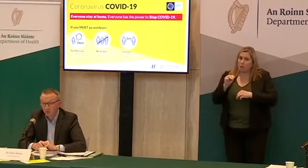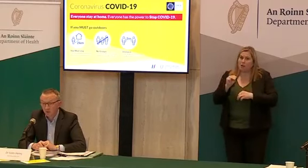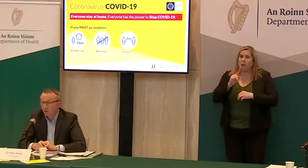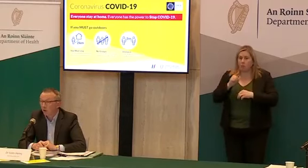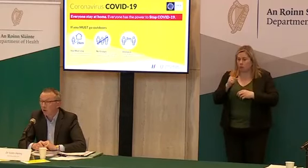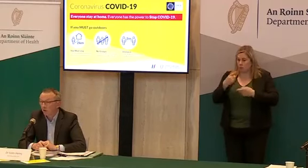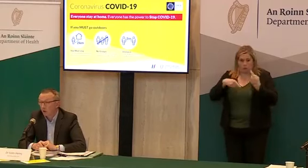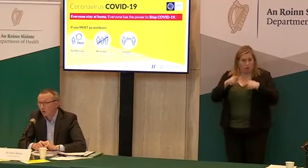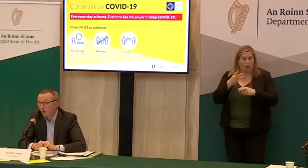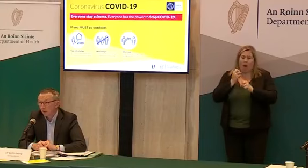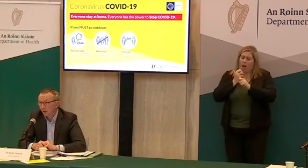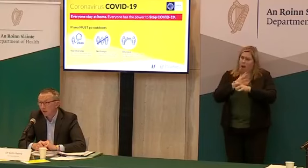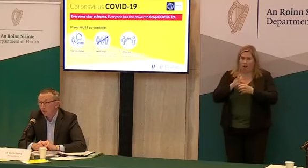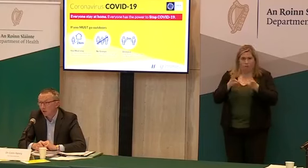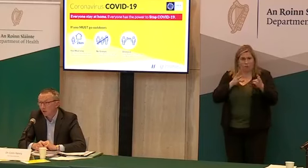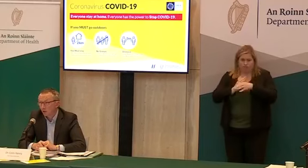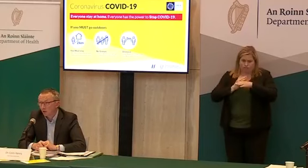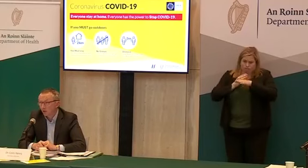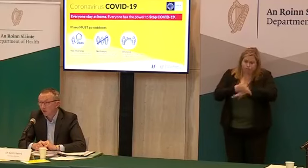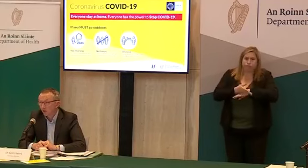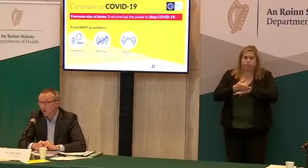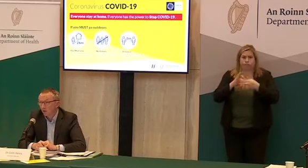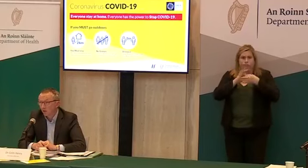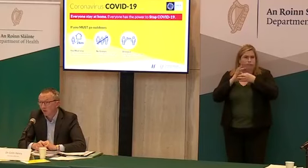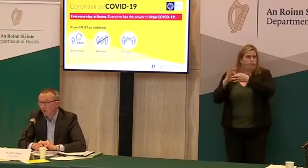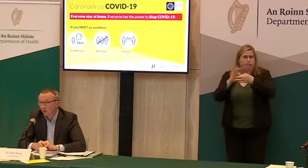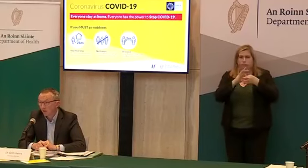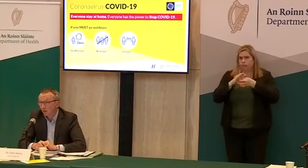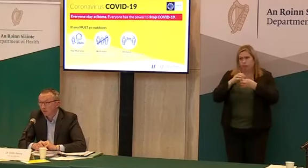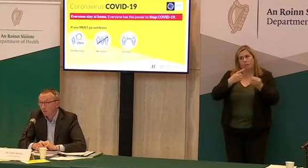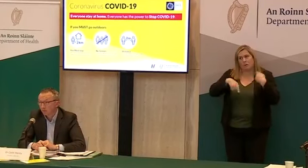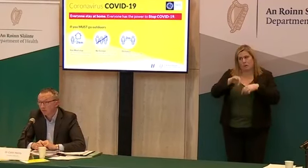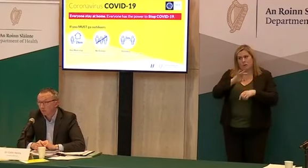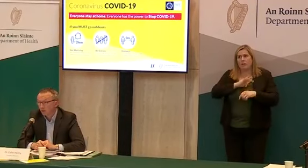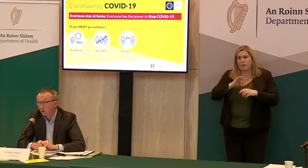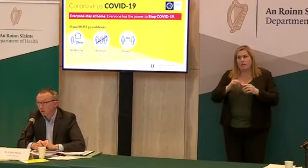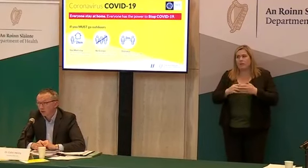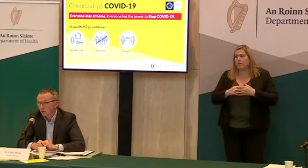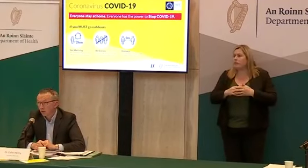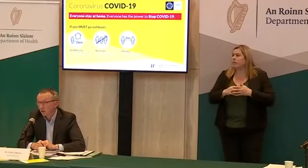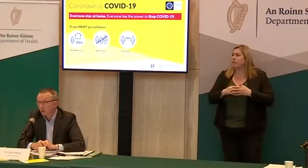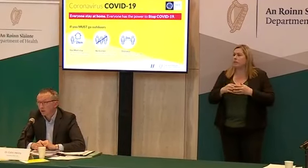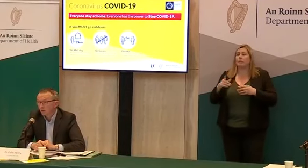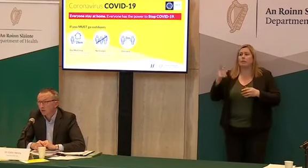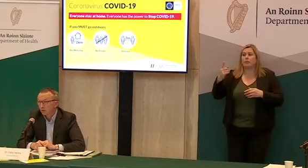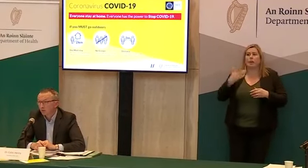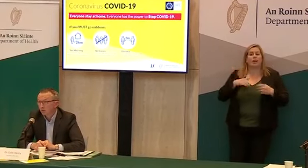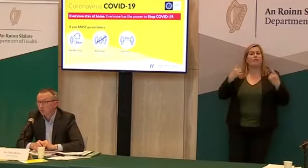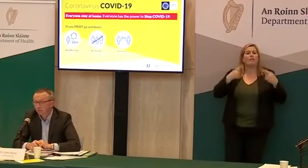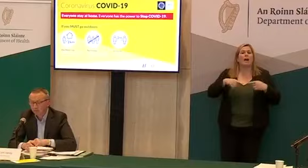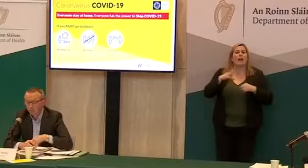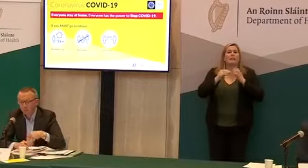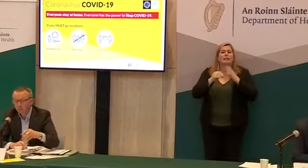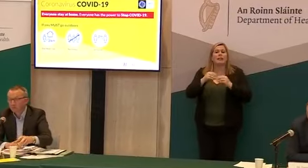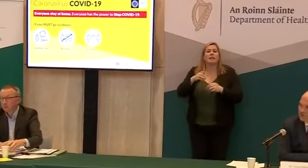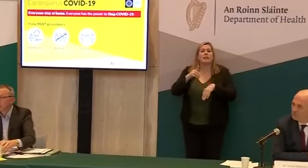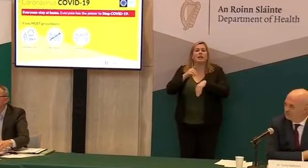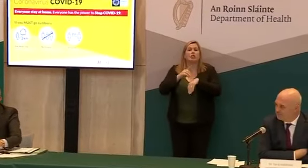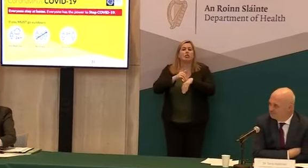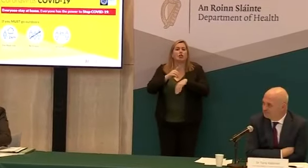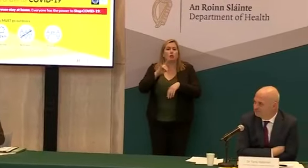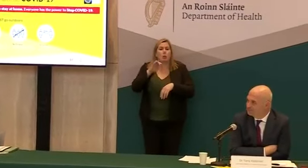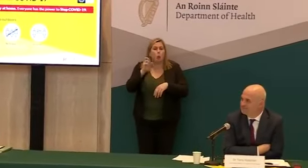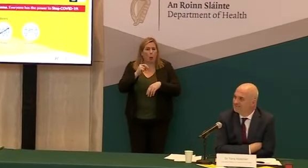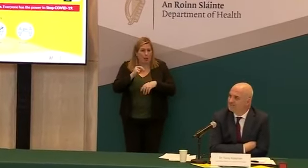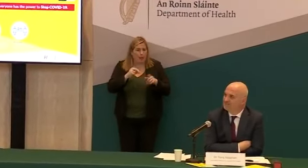has been completely collaborative between yourselves and the department, Okay. for the record. And just the very final thing, Dr. Hoolan, if I could just ask this, I know,